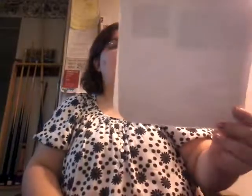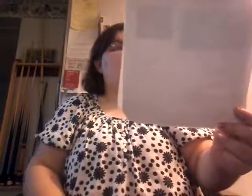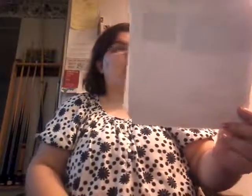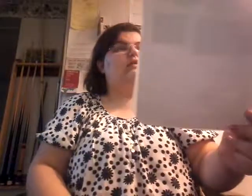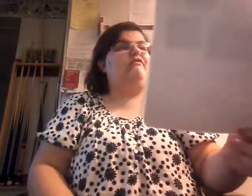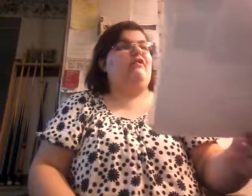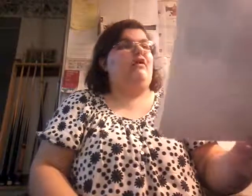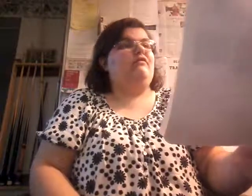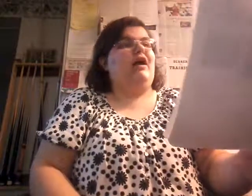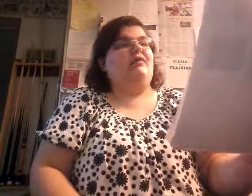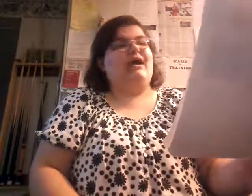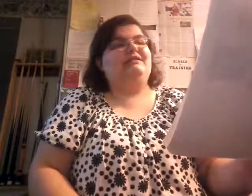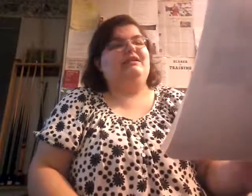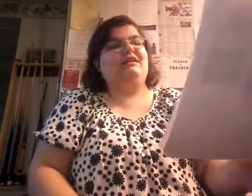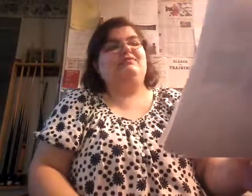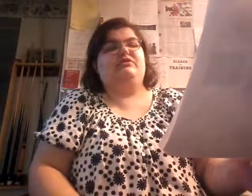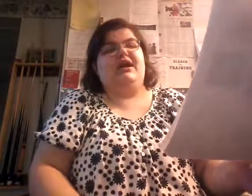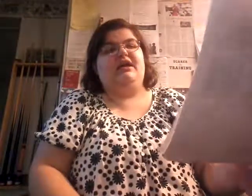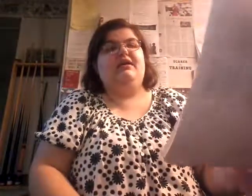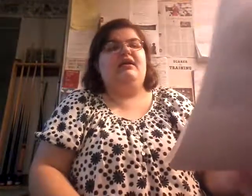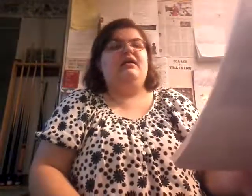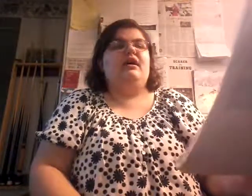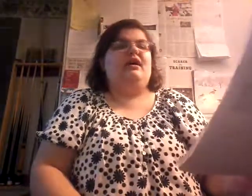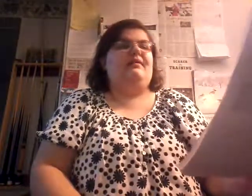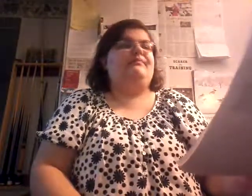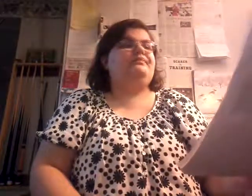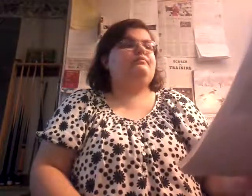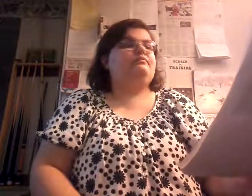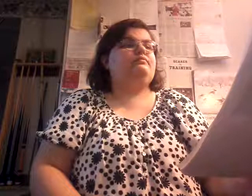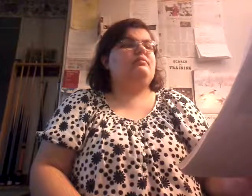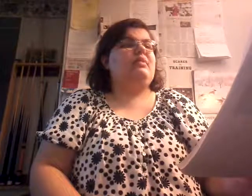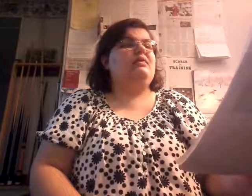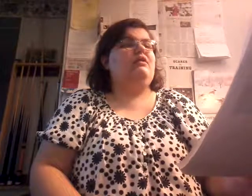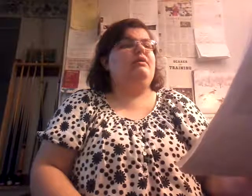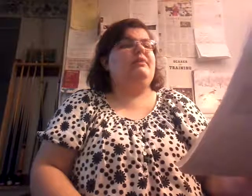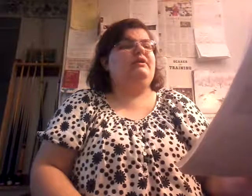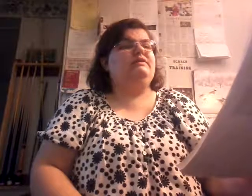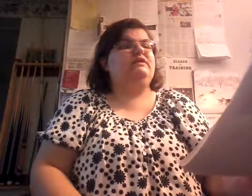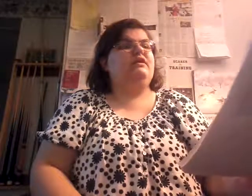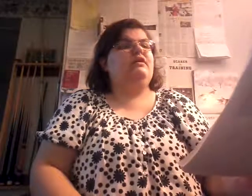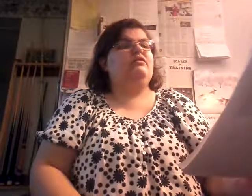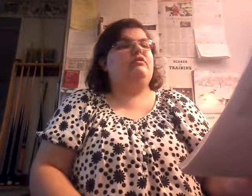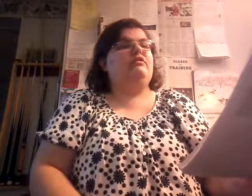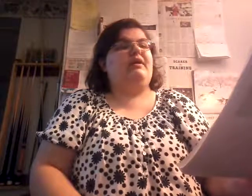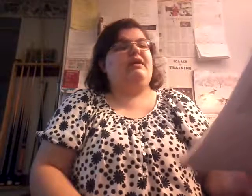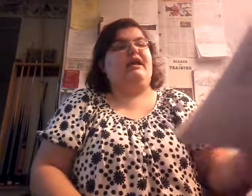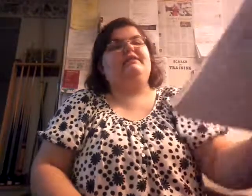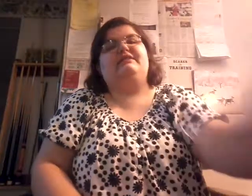And then for far away, I said keep trying. And then we burst through the barricades. I